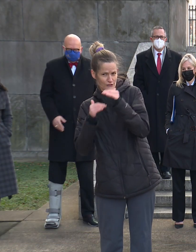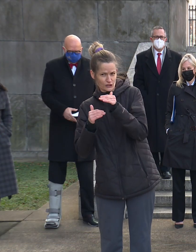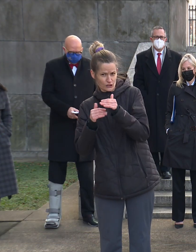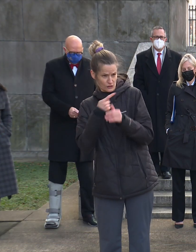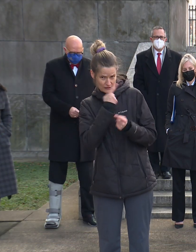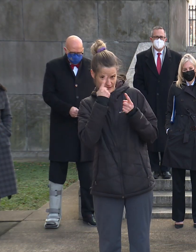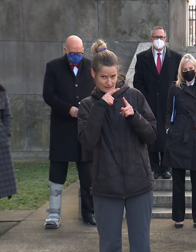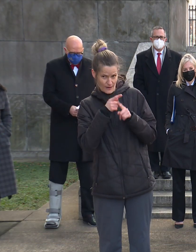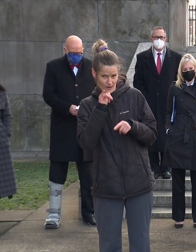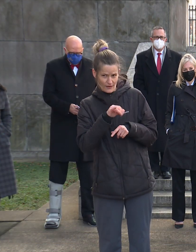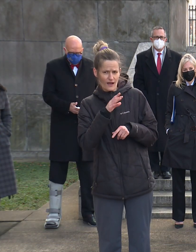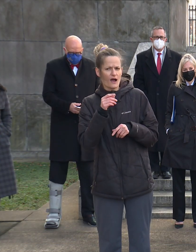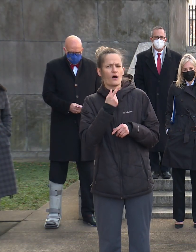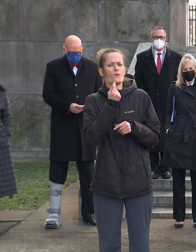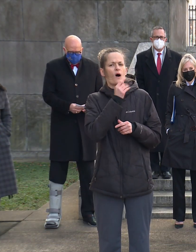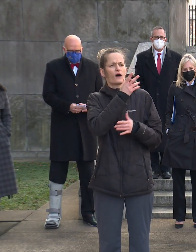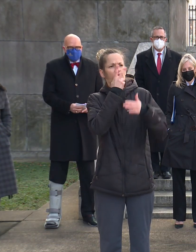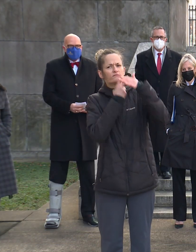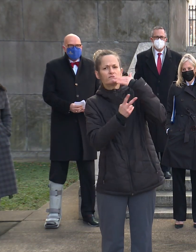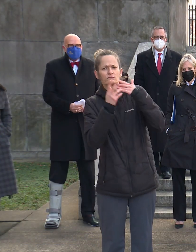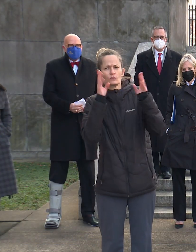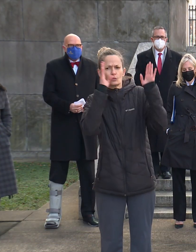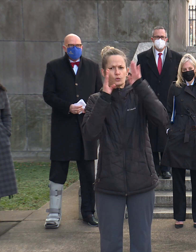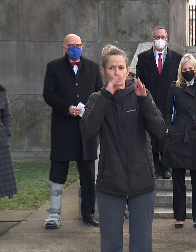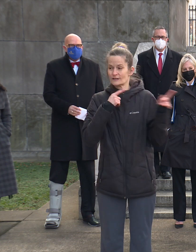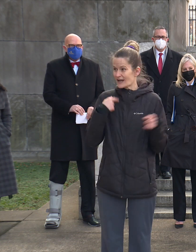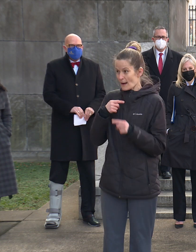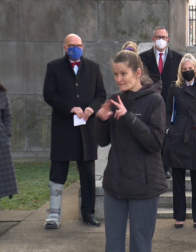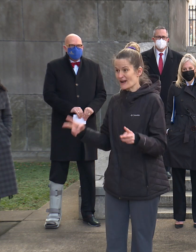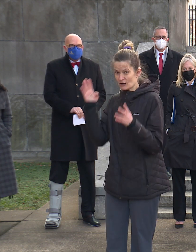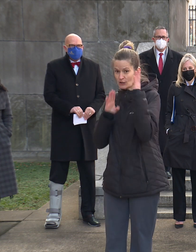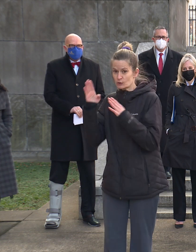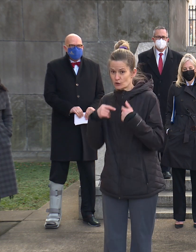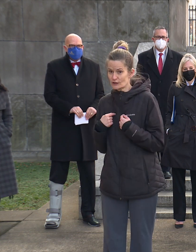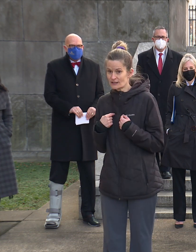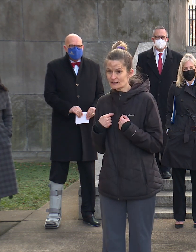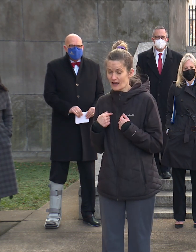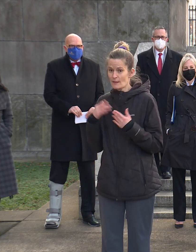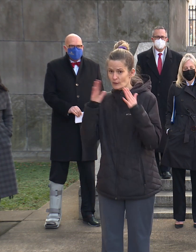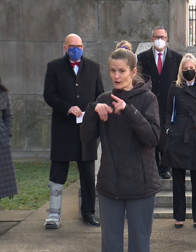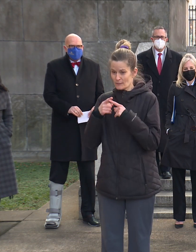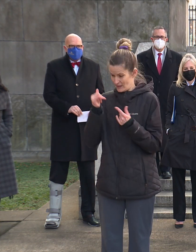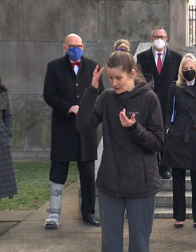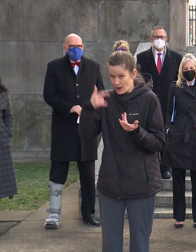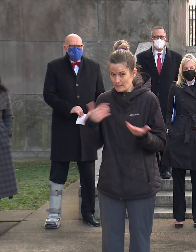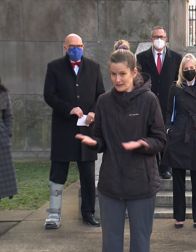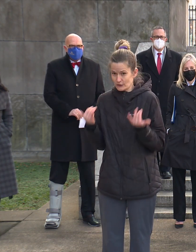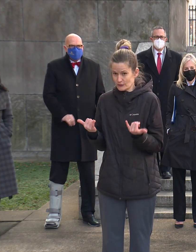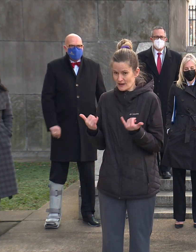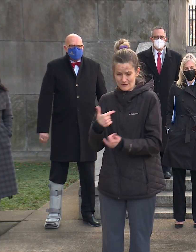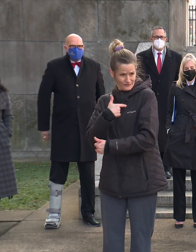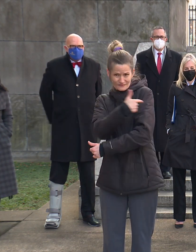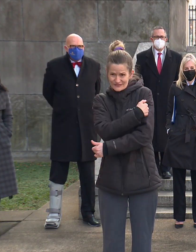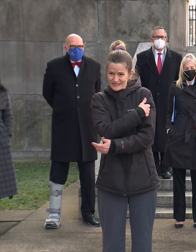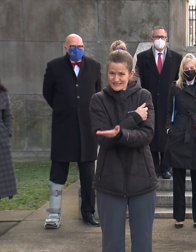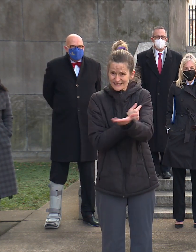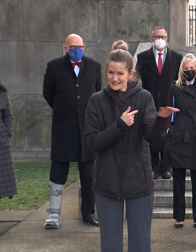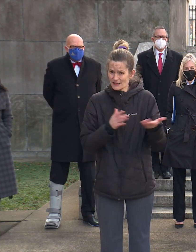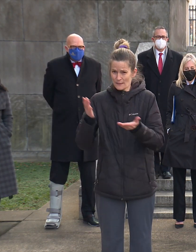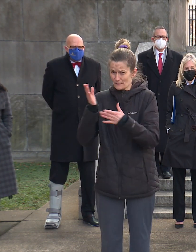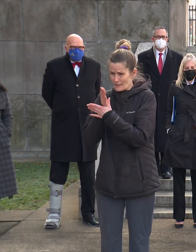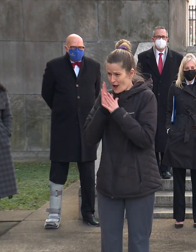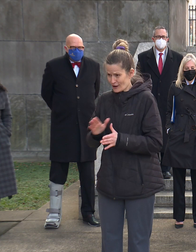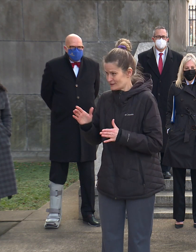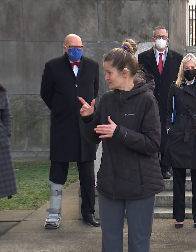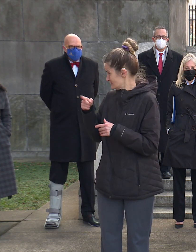look like? Well, I'm very worried. That's why we're here today, and I'm worried. Our hospital partners are worried. You often hear me say